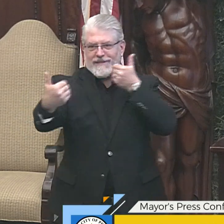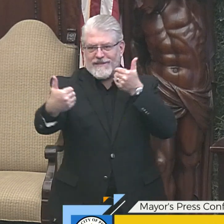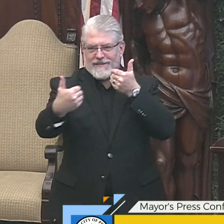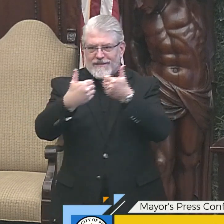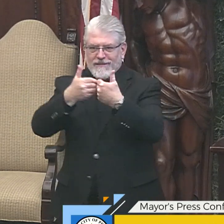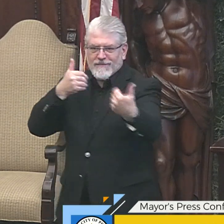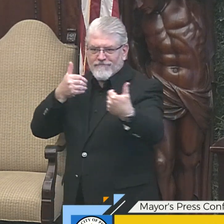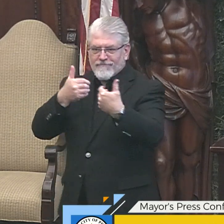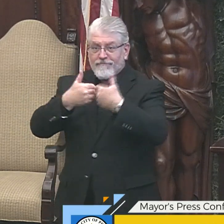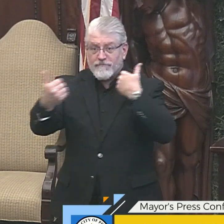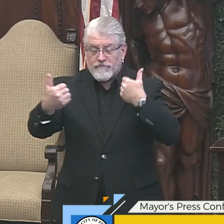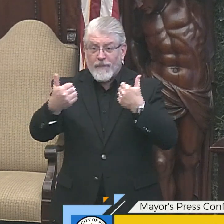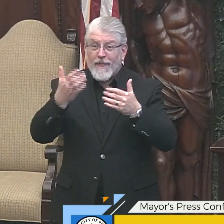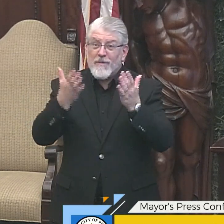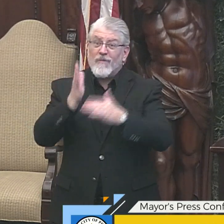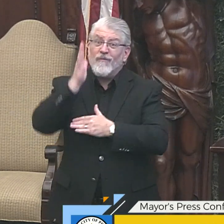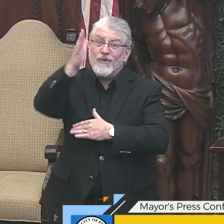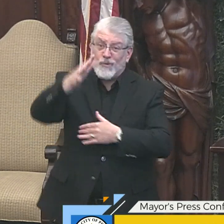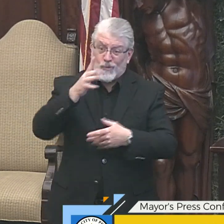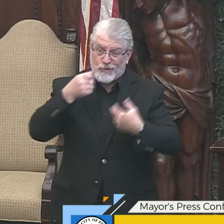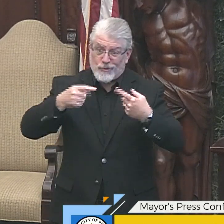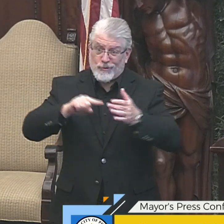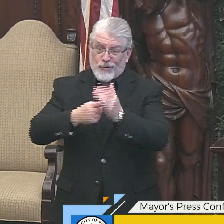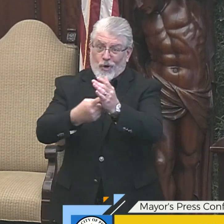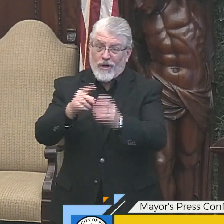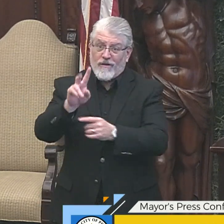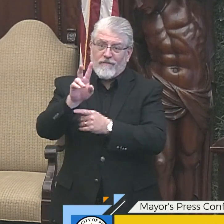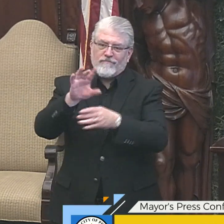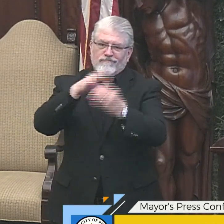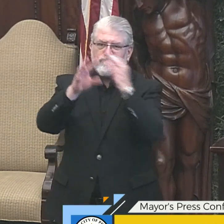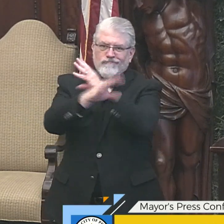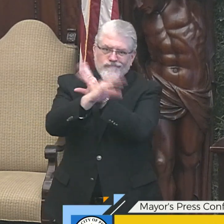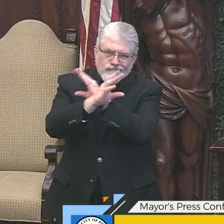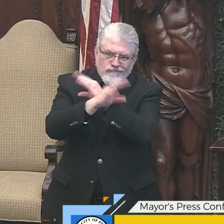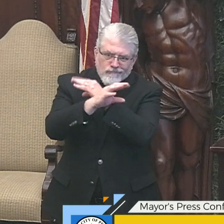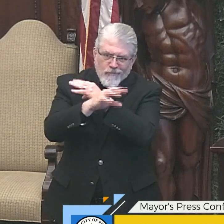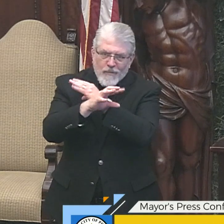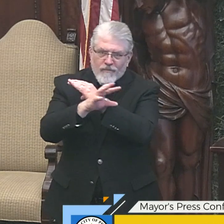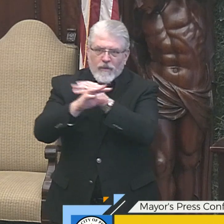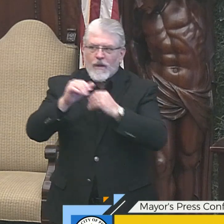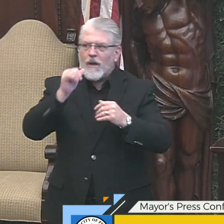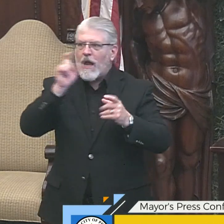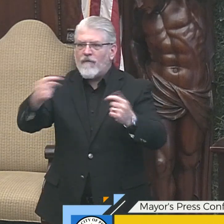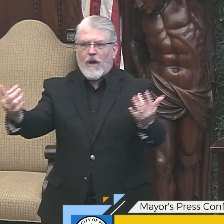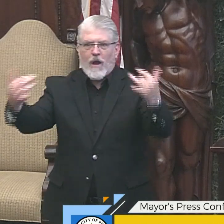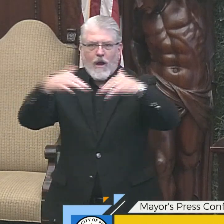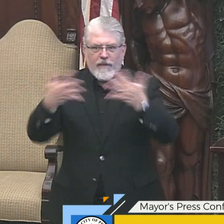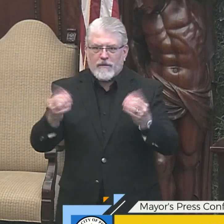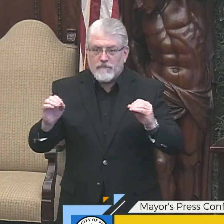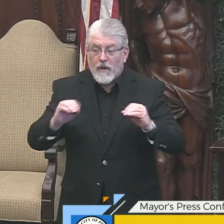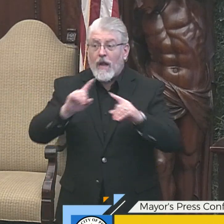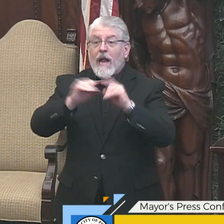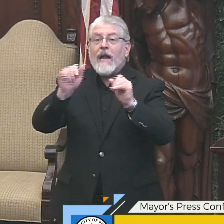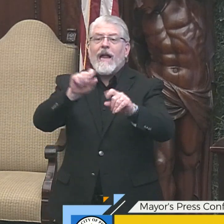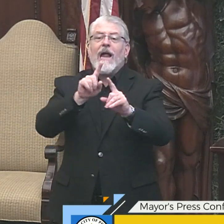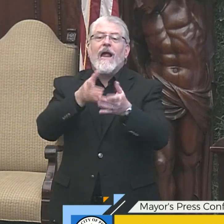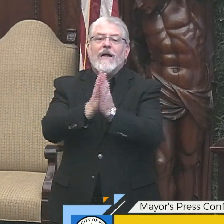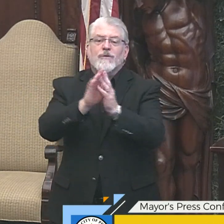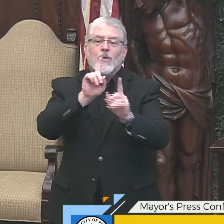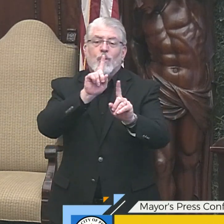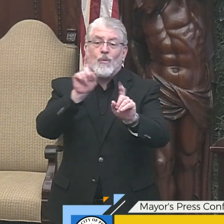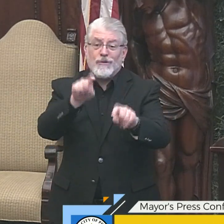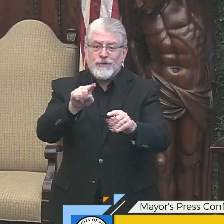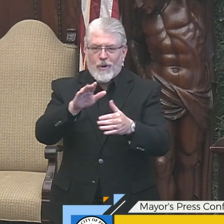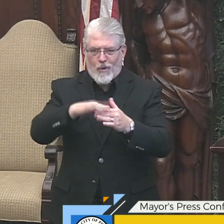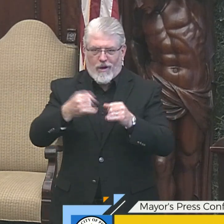and still ask questions remotely. So we appreciate your patience as we work through that also. And we are working hard to roll out the business